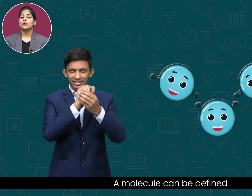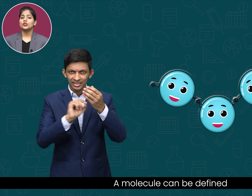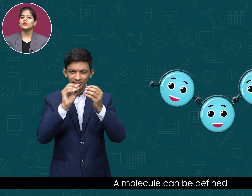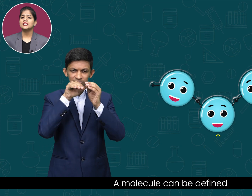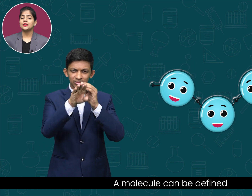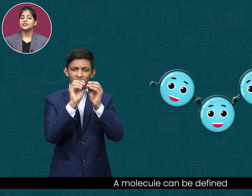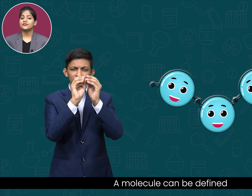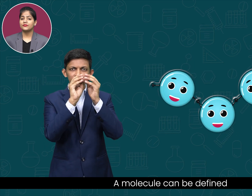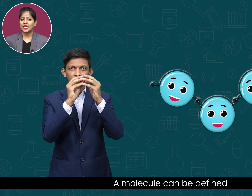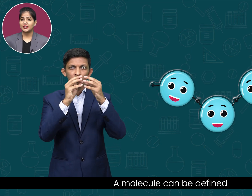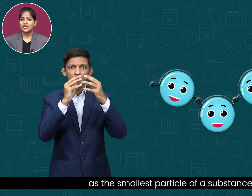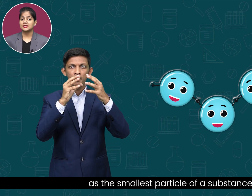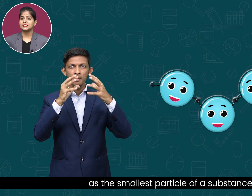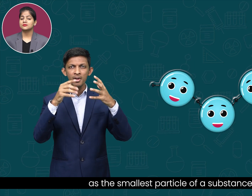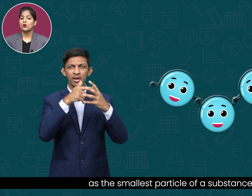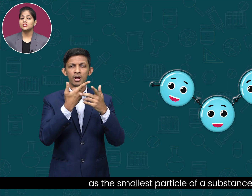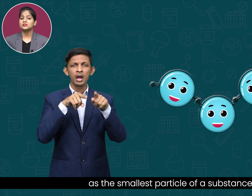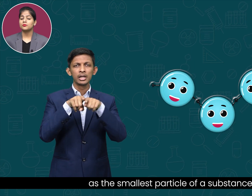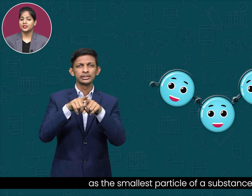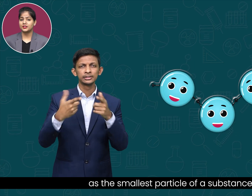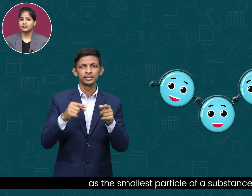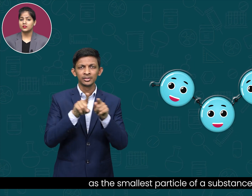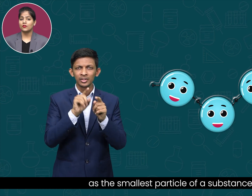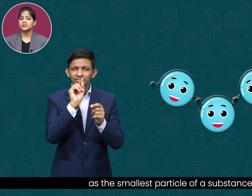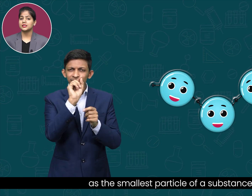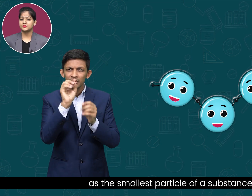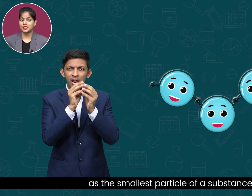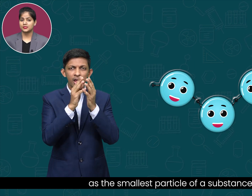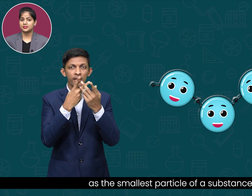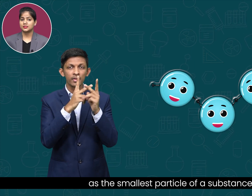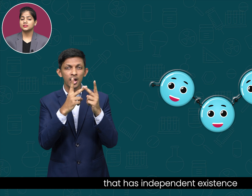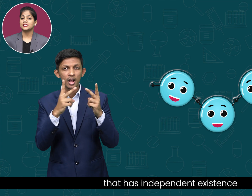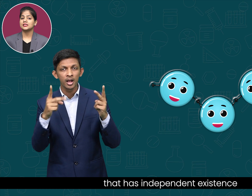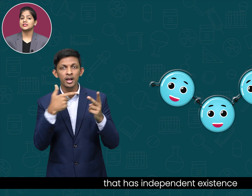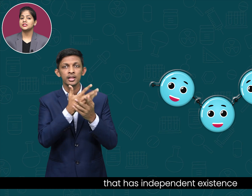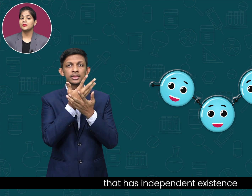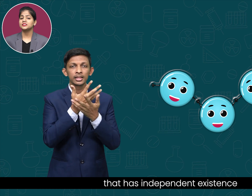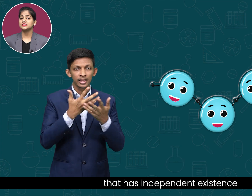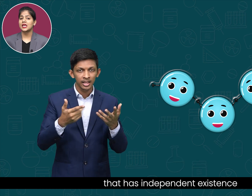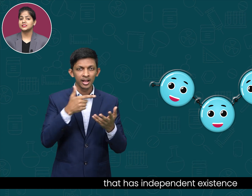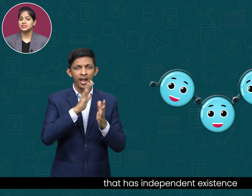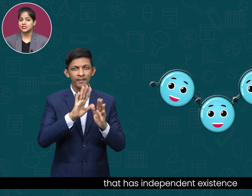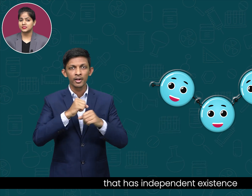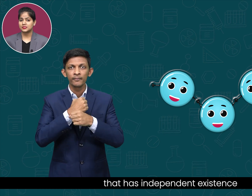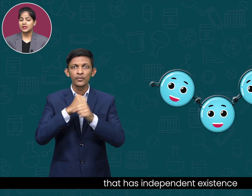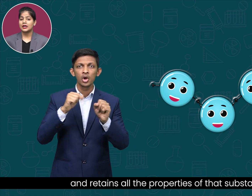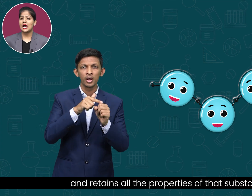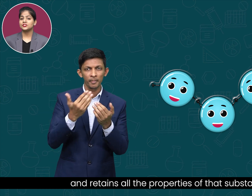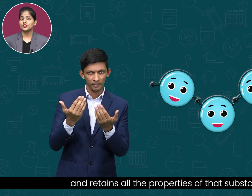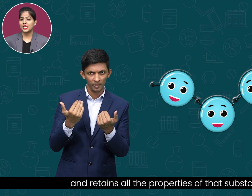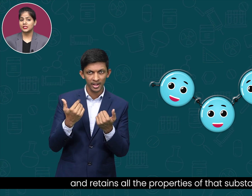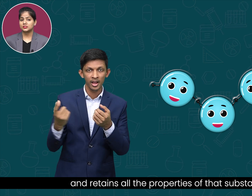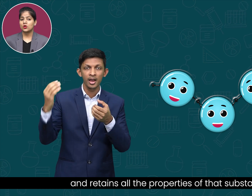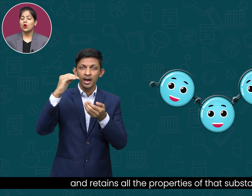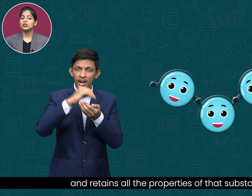A molecule can be defined as the smallest particle of a substance that has independent existence